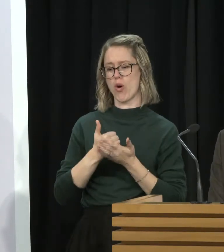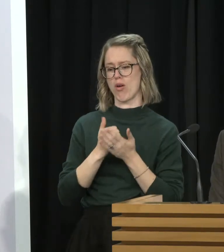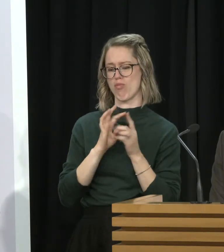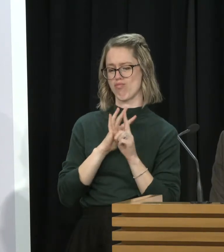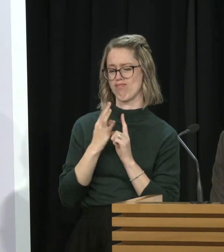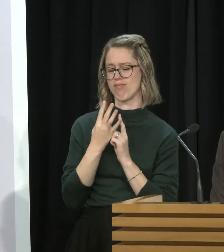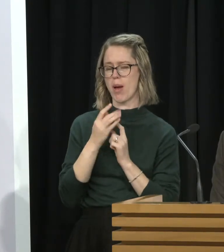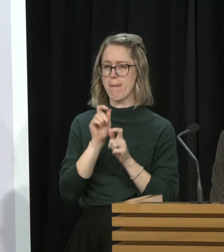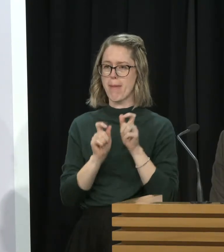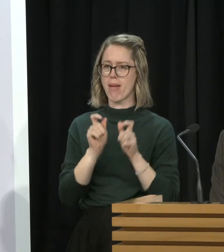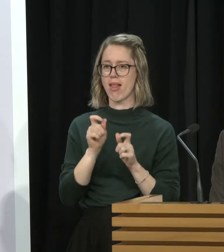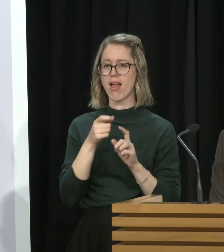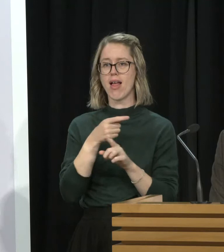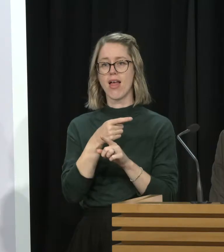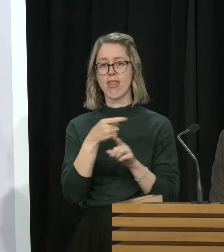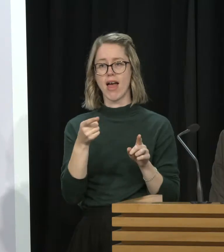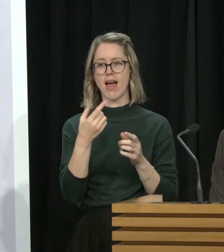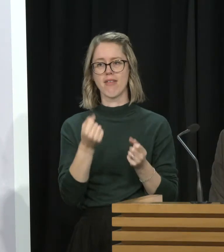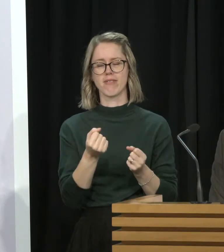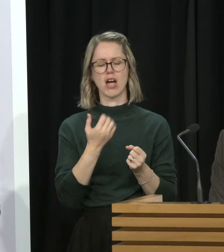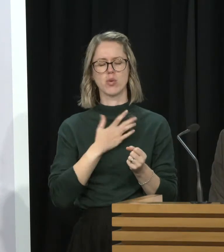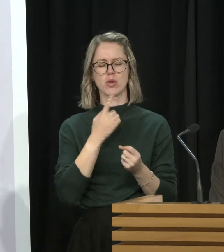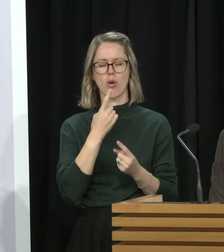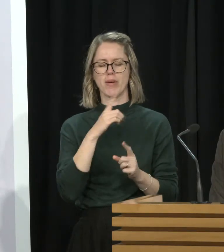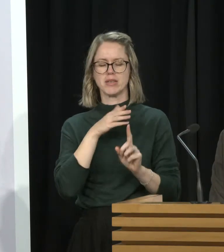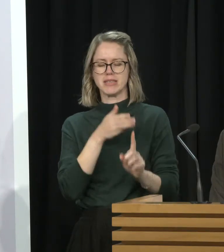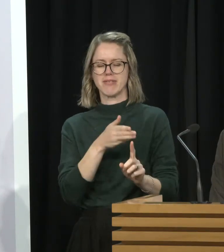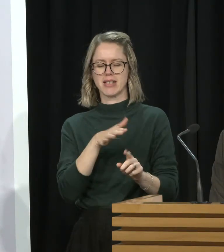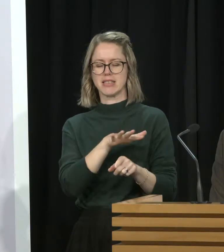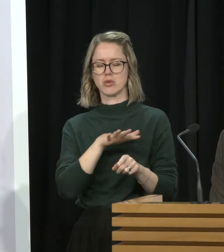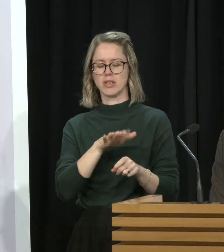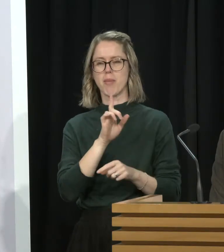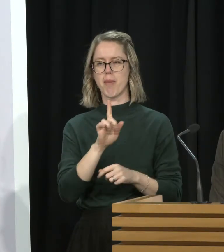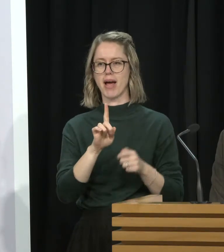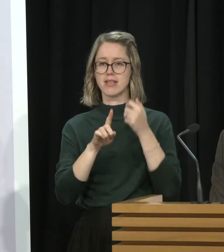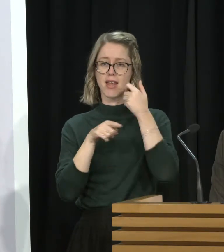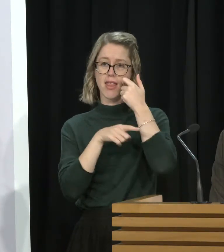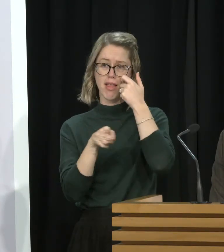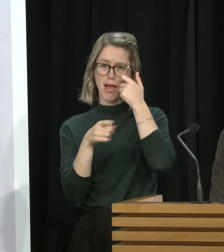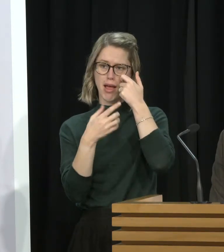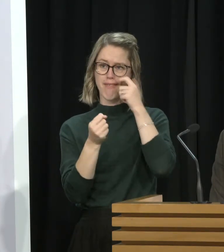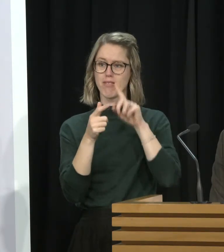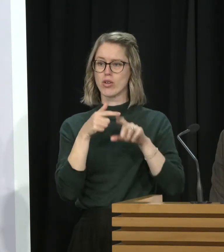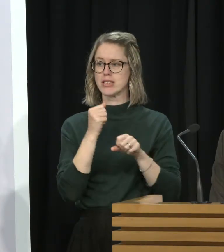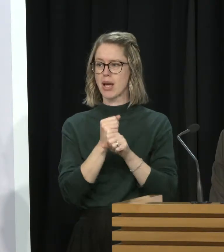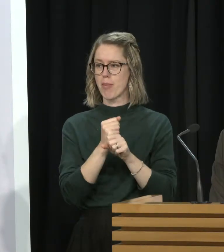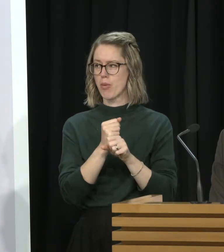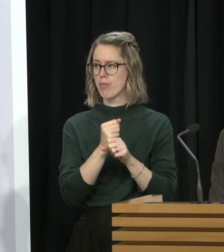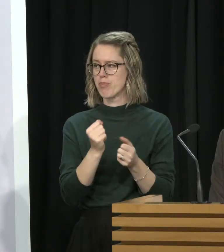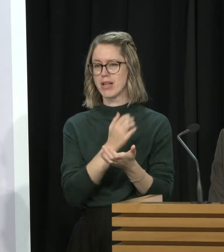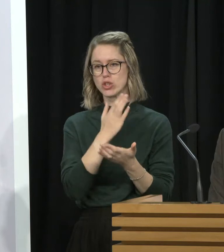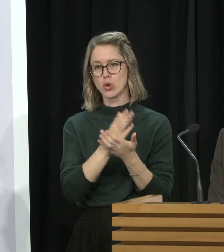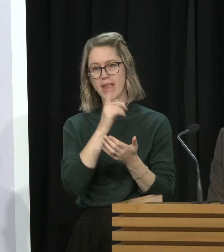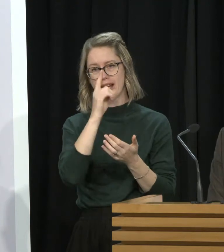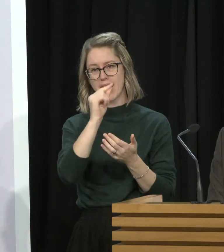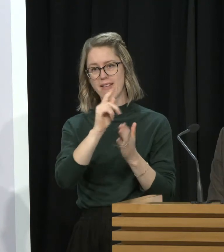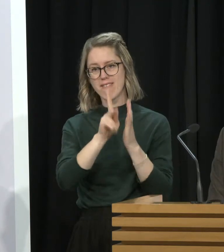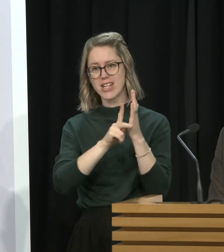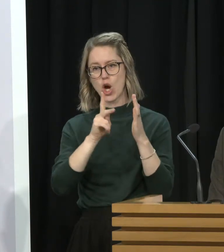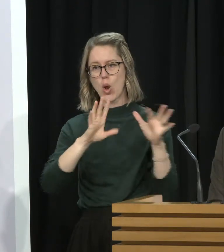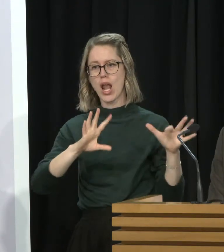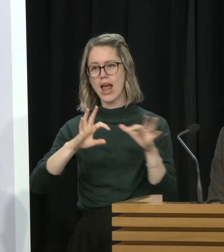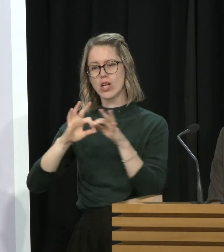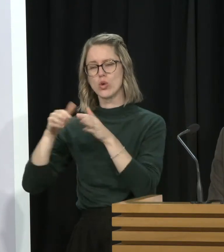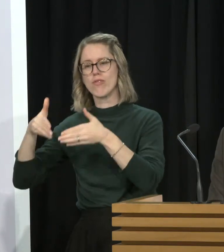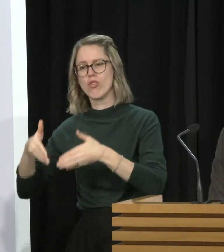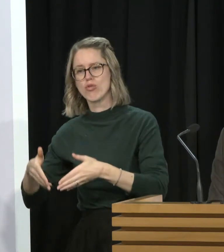people. So they have, and I don't want to comment on any specific case, but they have, for example, made sure that they can have video links to funerals